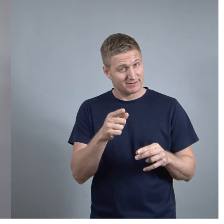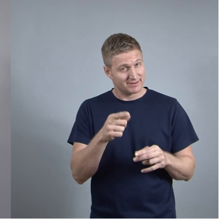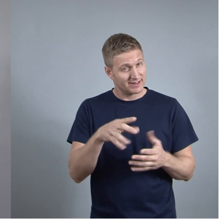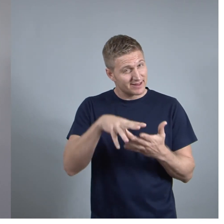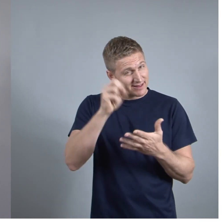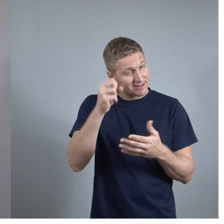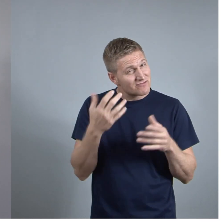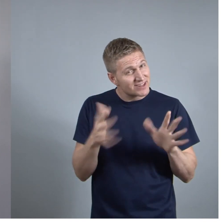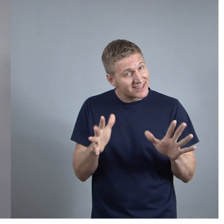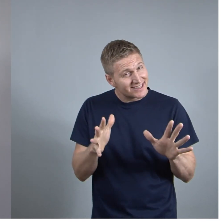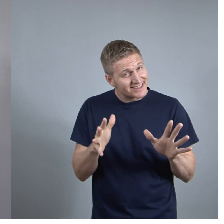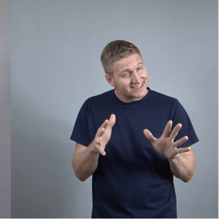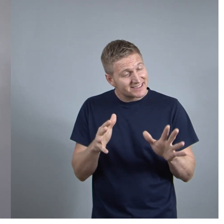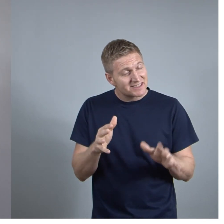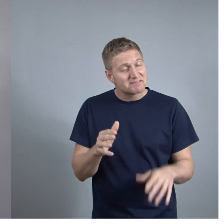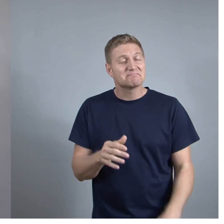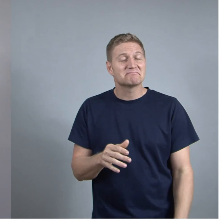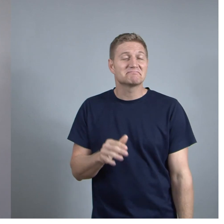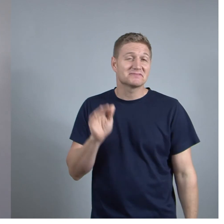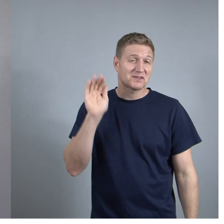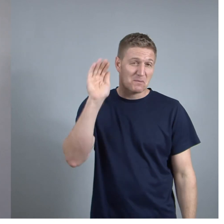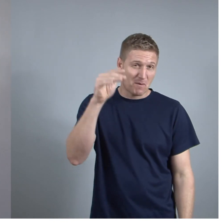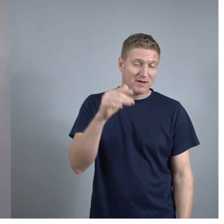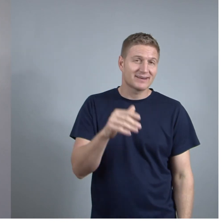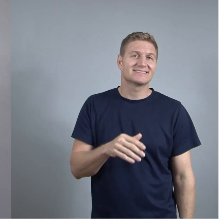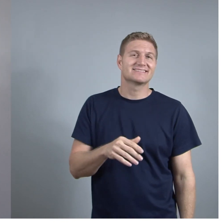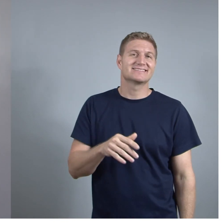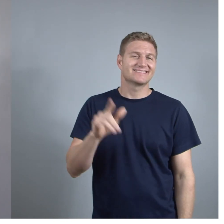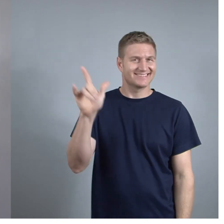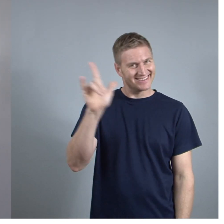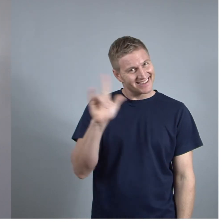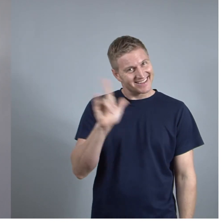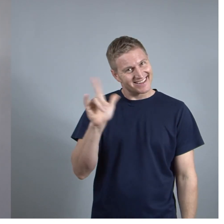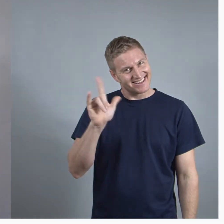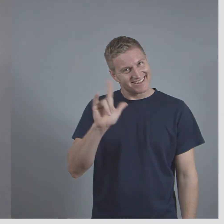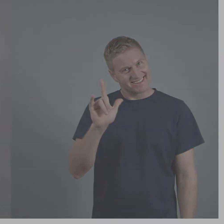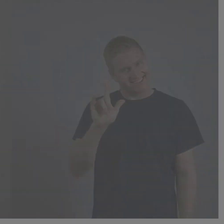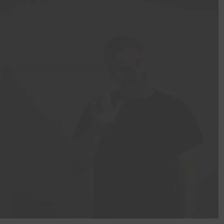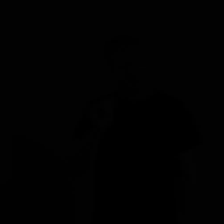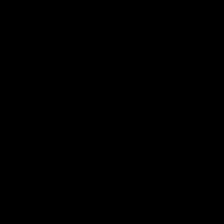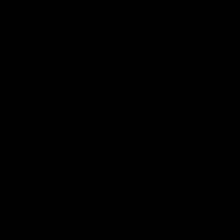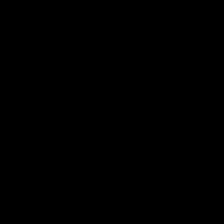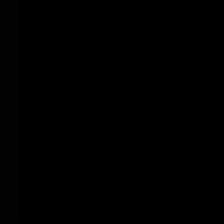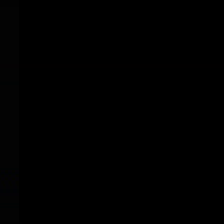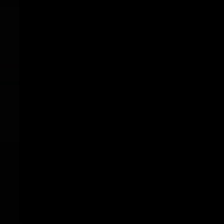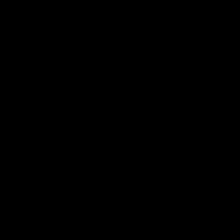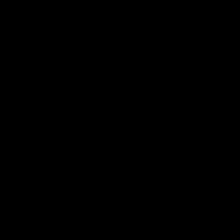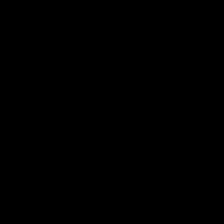something, and I'll see you tomorrow for day 6. Bye.